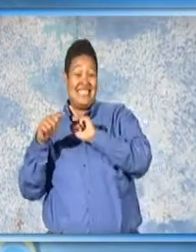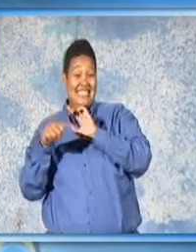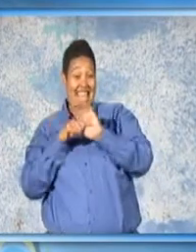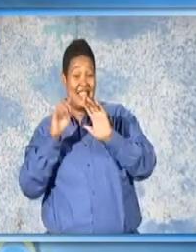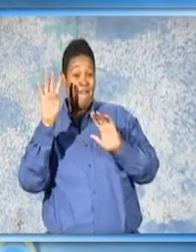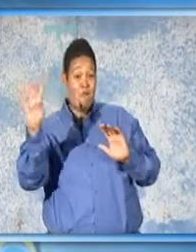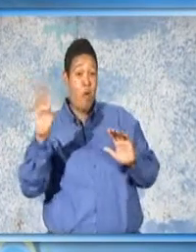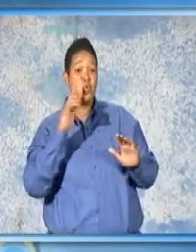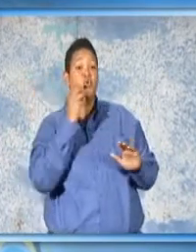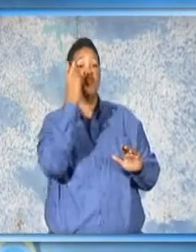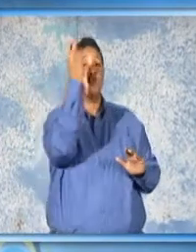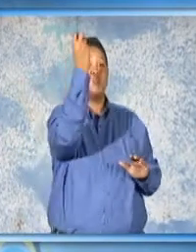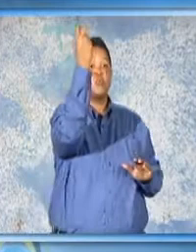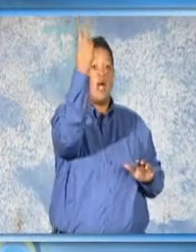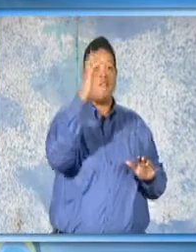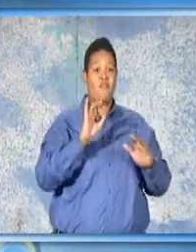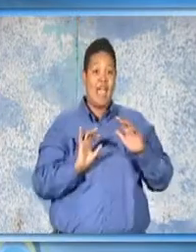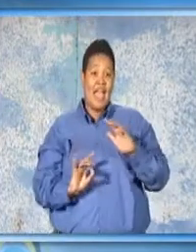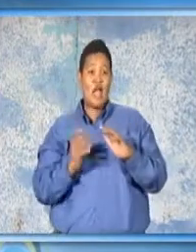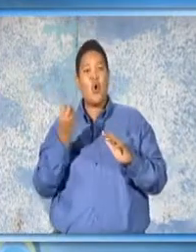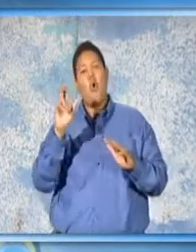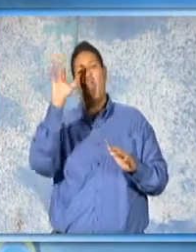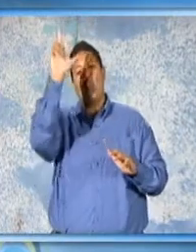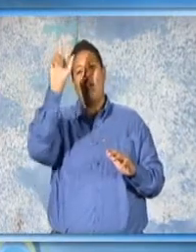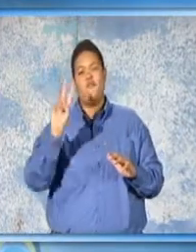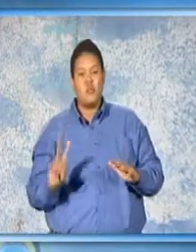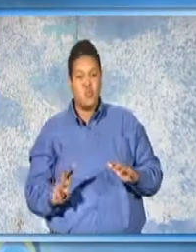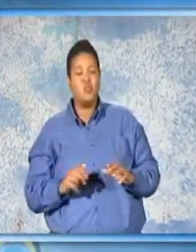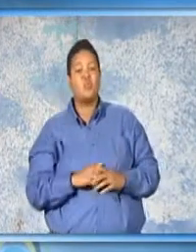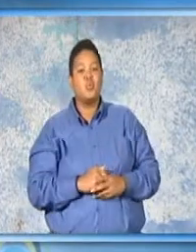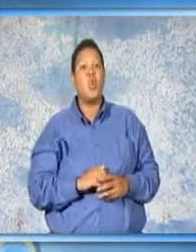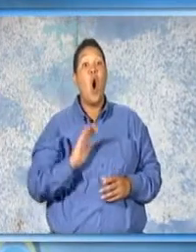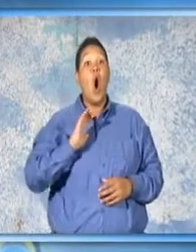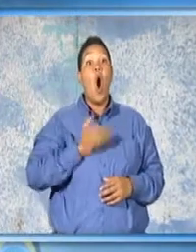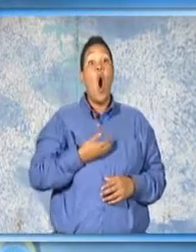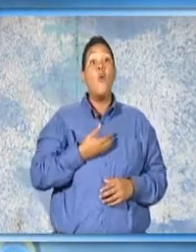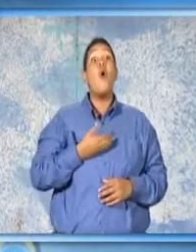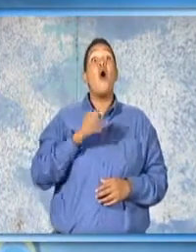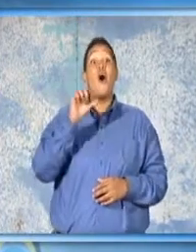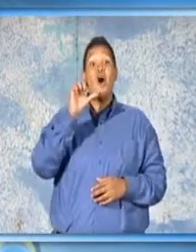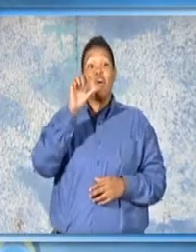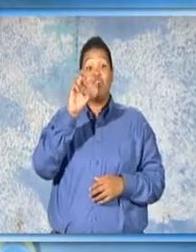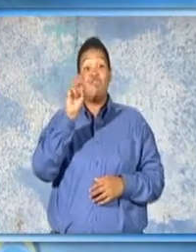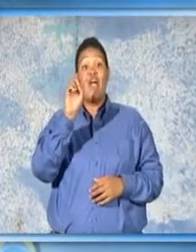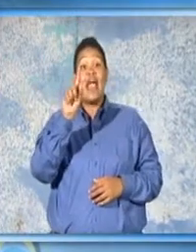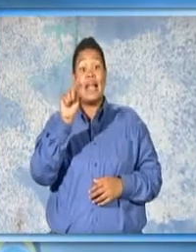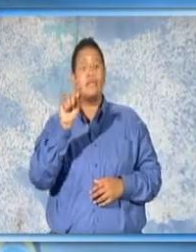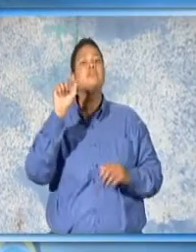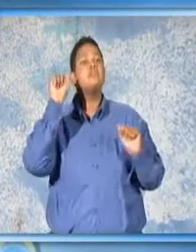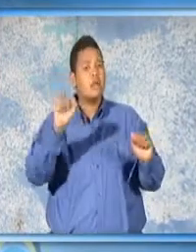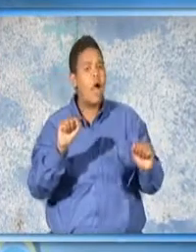8, or 3 over 2. Yes, our gradient may be a fraction.